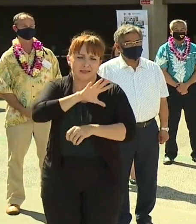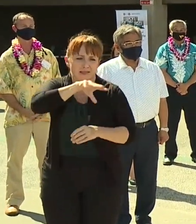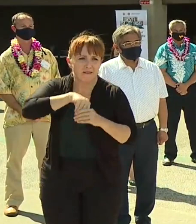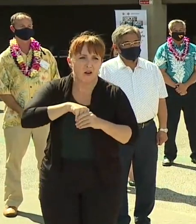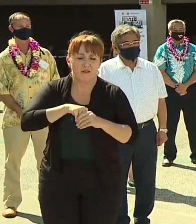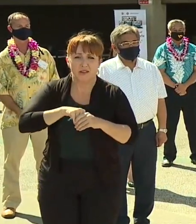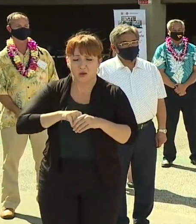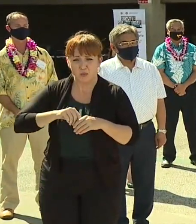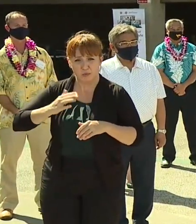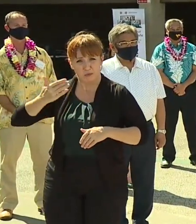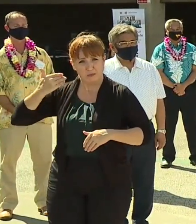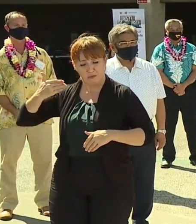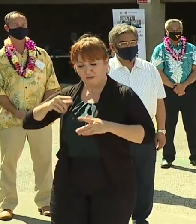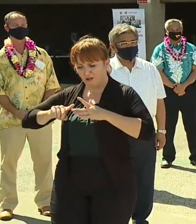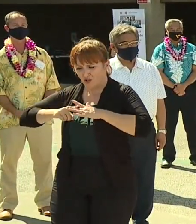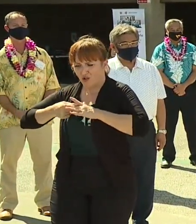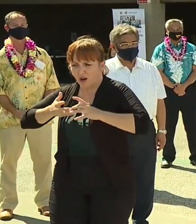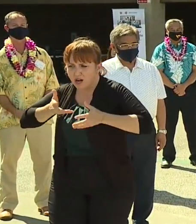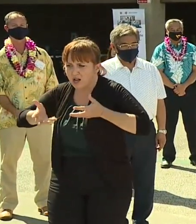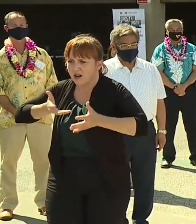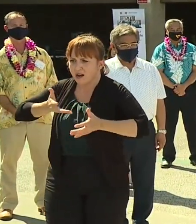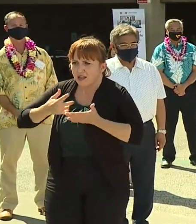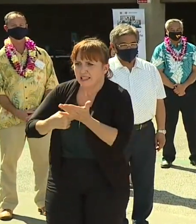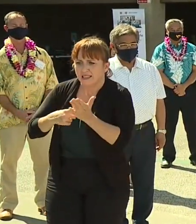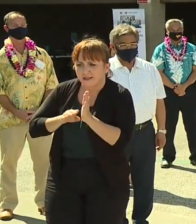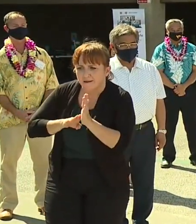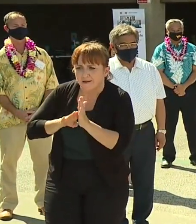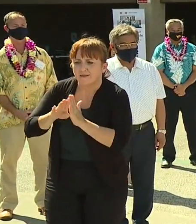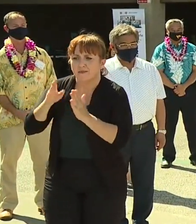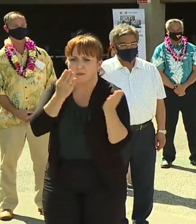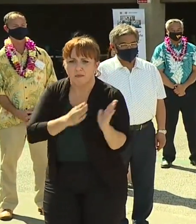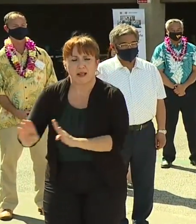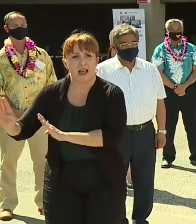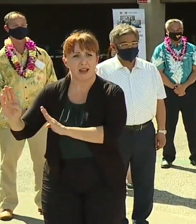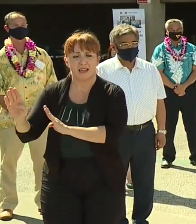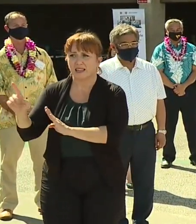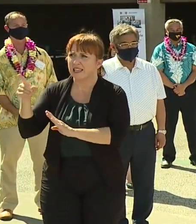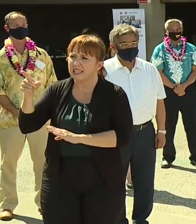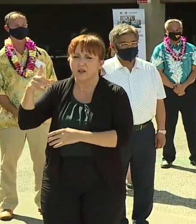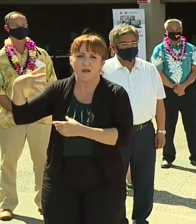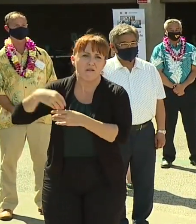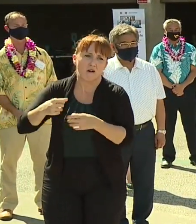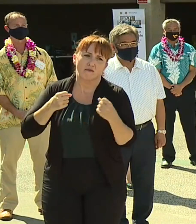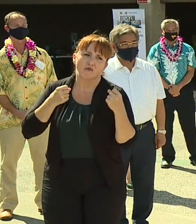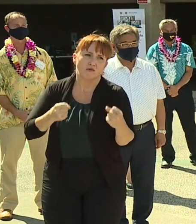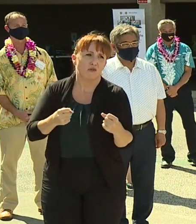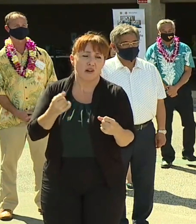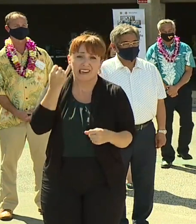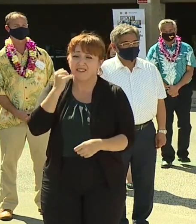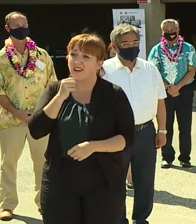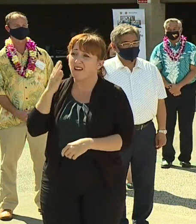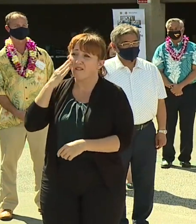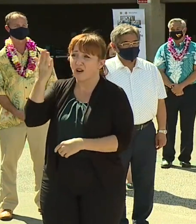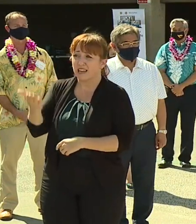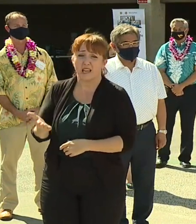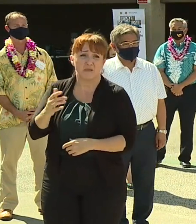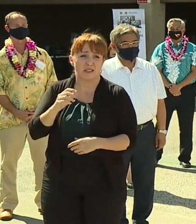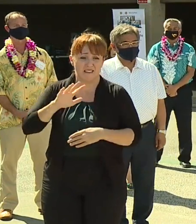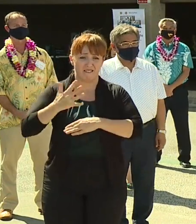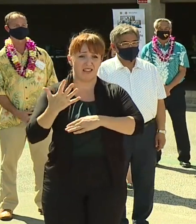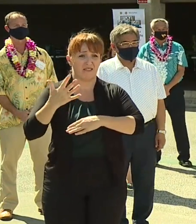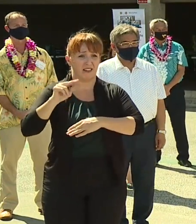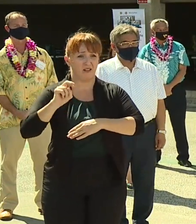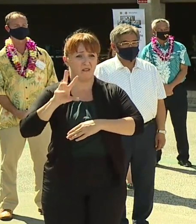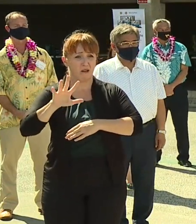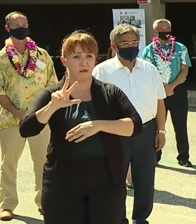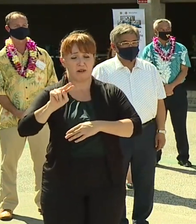early days of getting this put together. And I think without his push and effort, we wouldn't be standing here in the fifth day of November talking